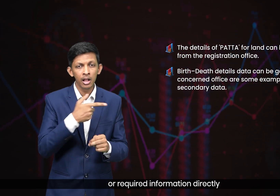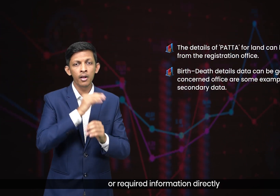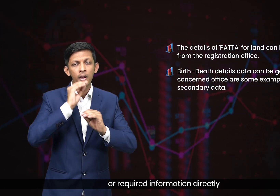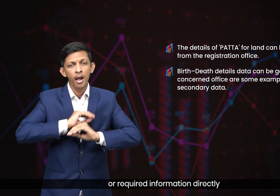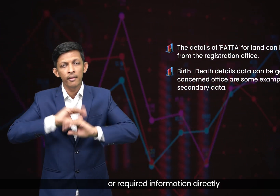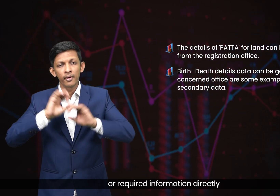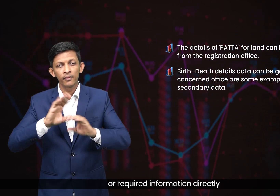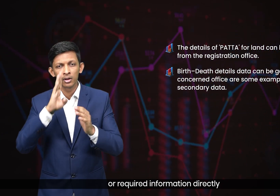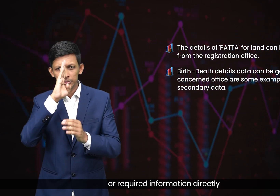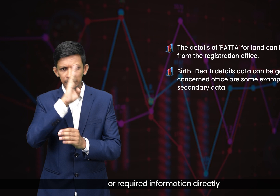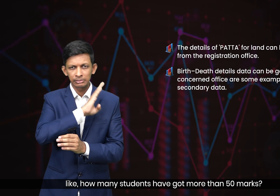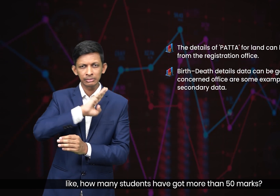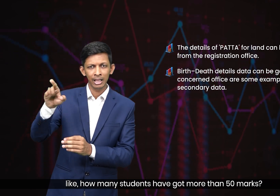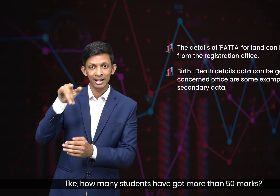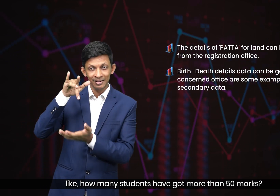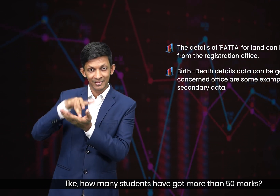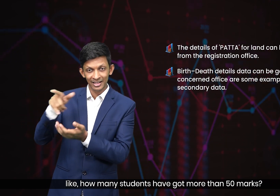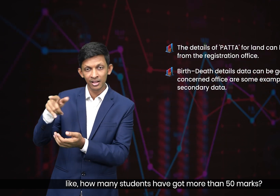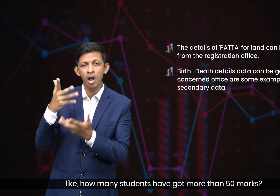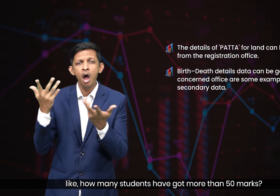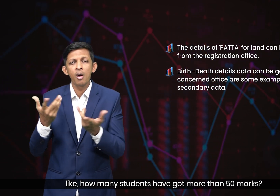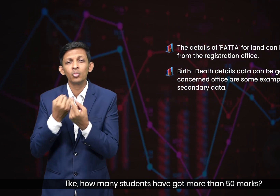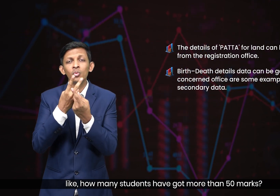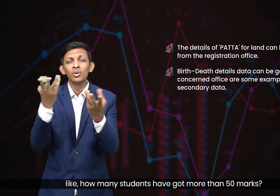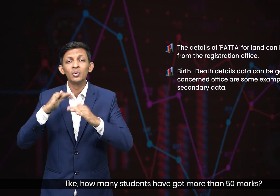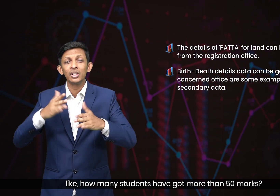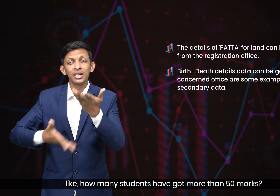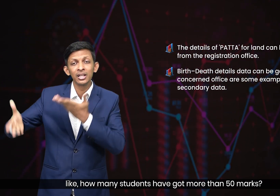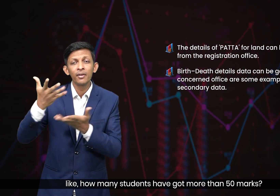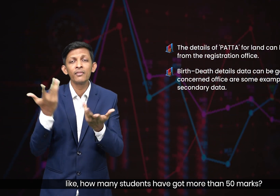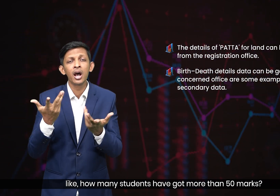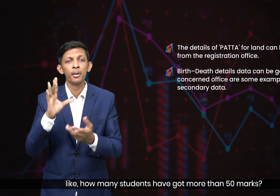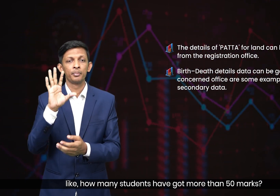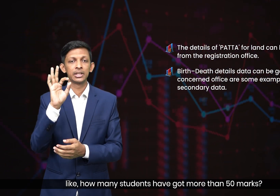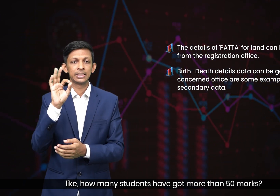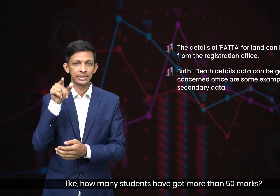information directly, like how many students have got more than 50 marks.